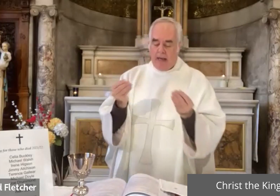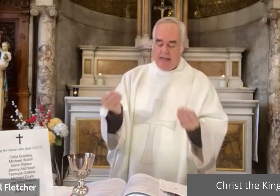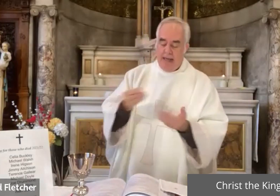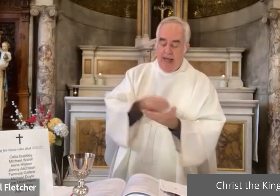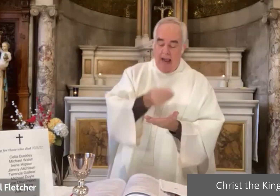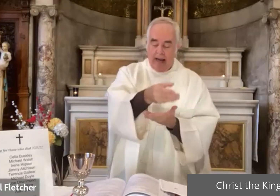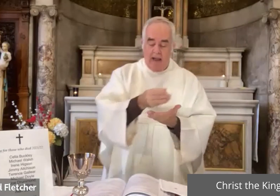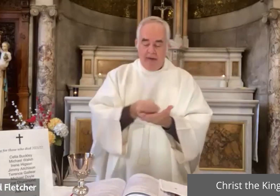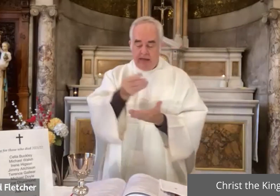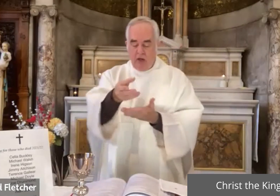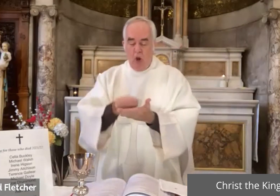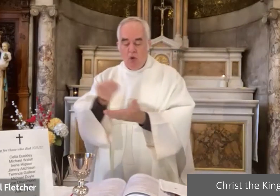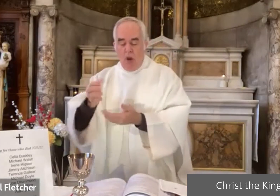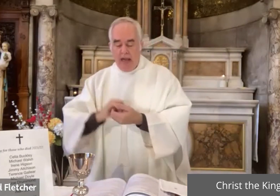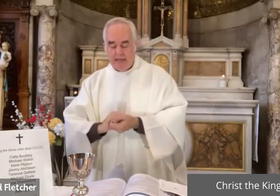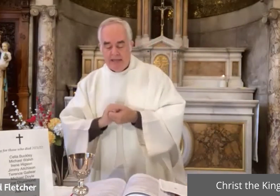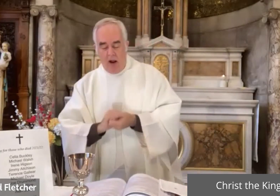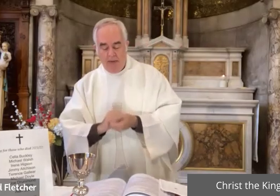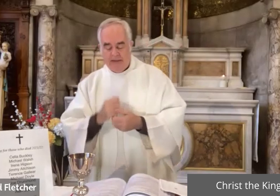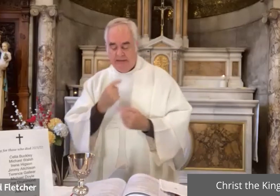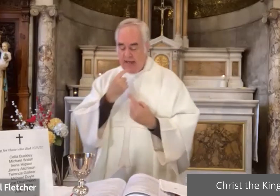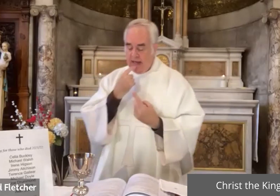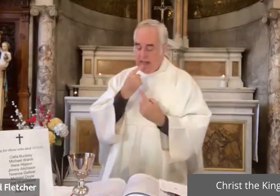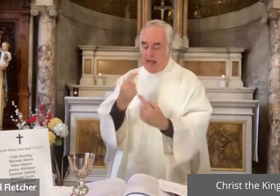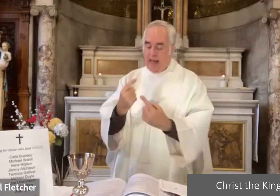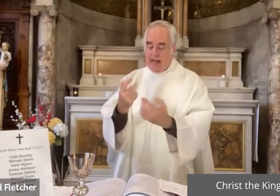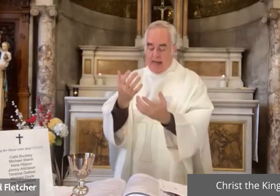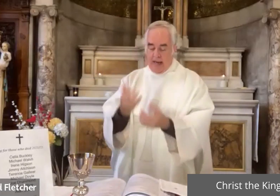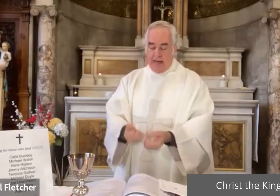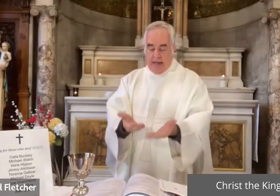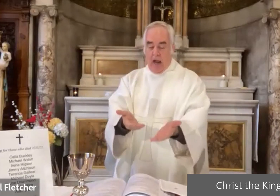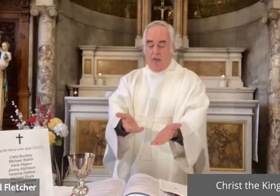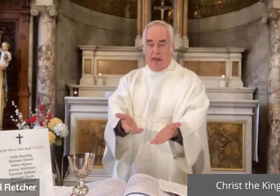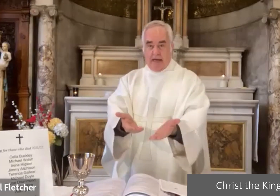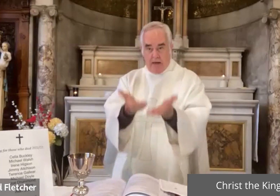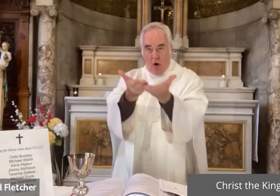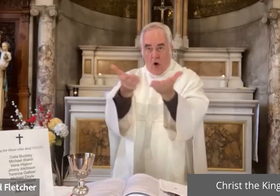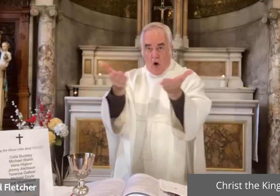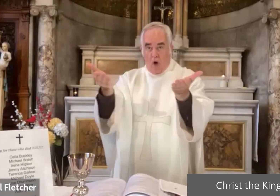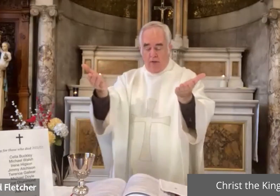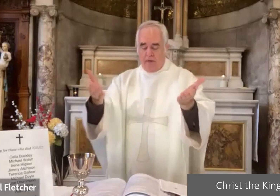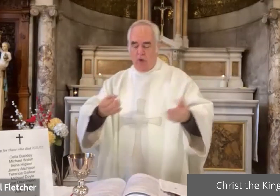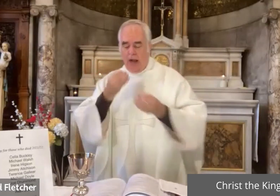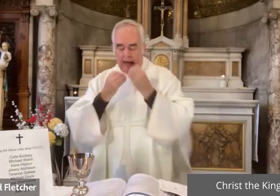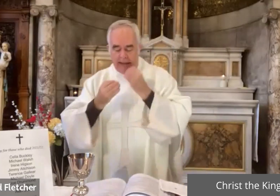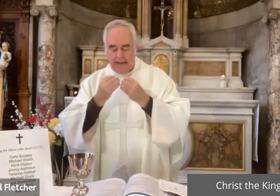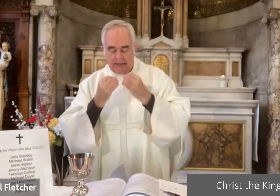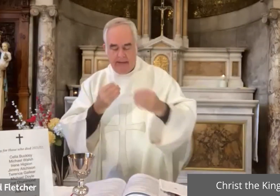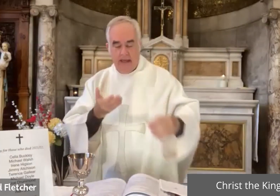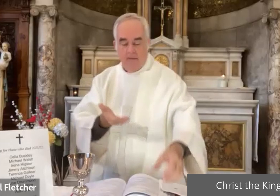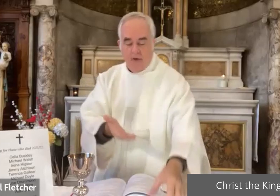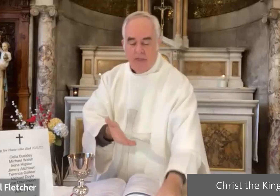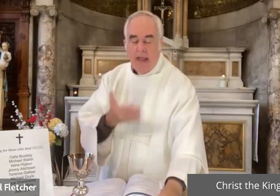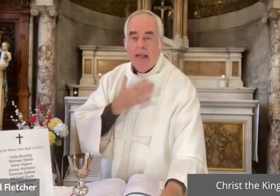for it, gave it to his disciples, saying, Take this, all of you, and